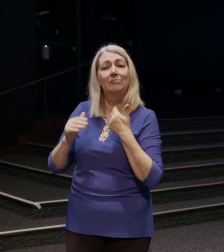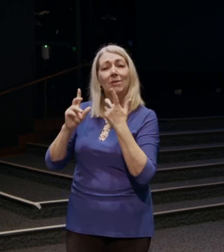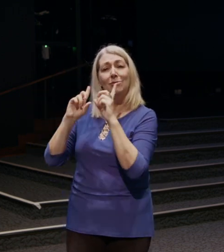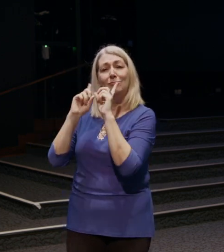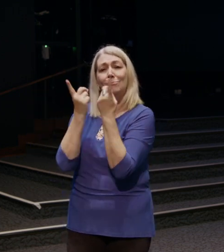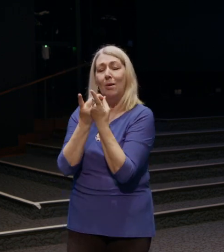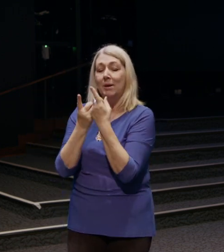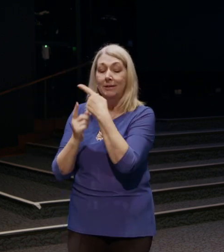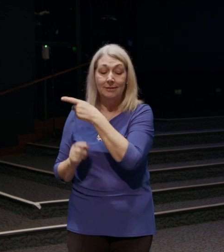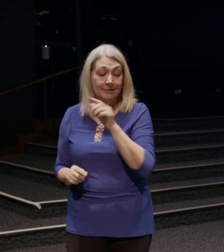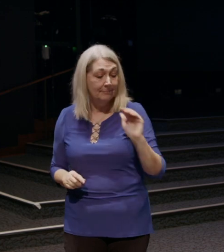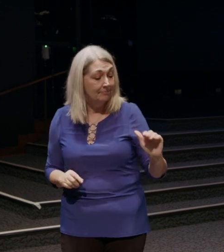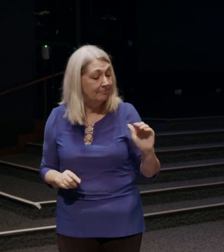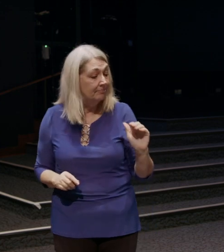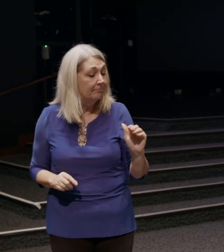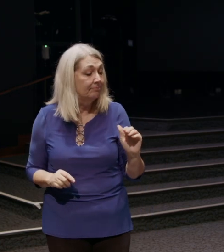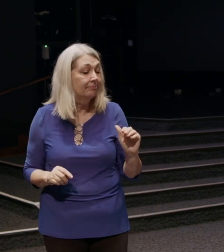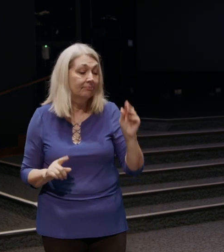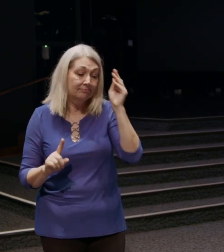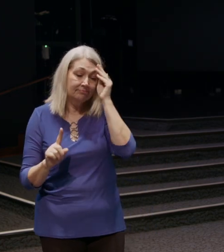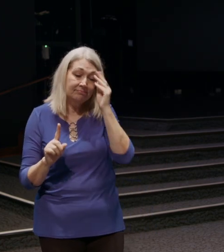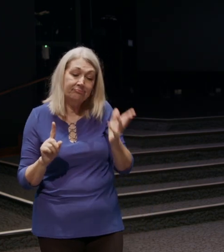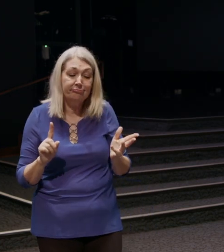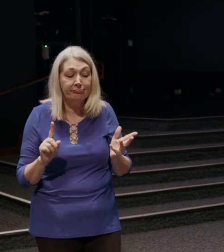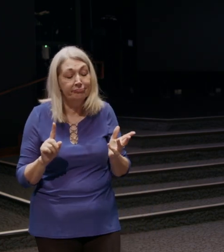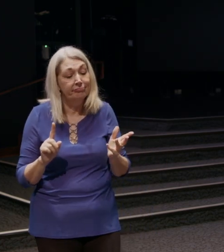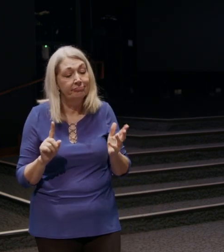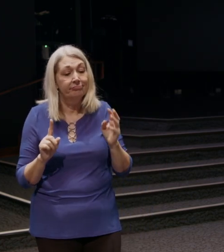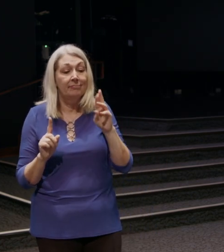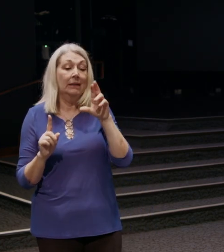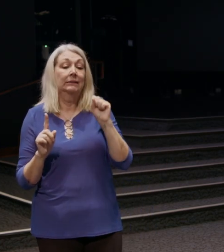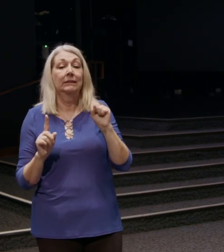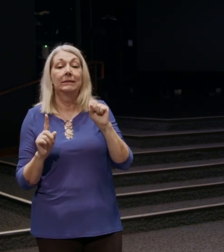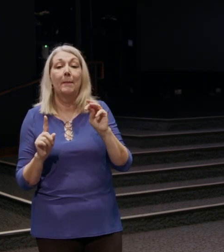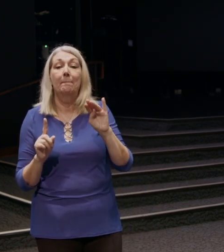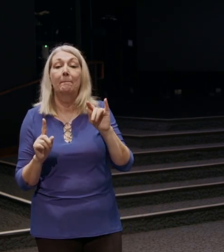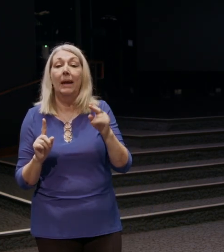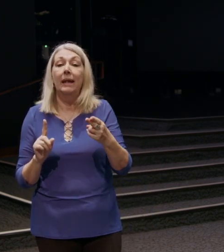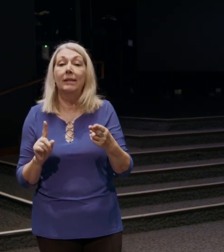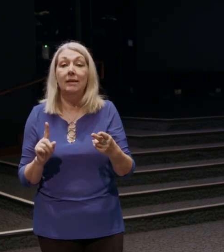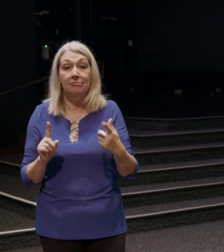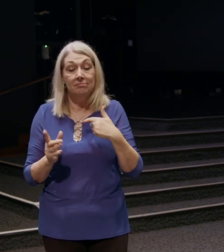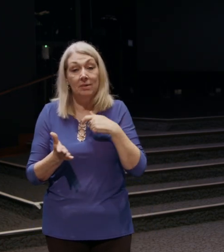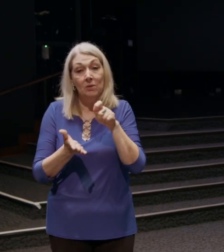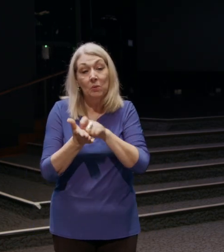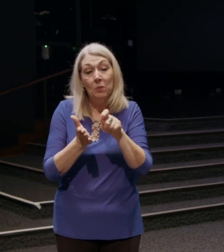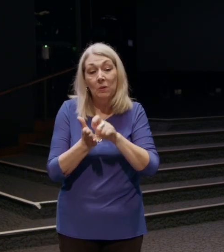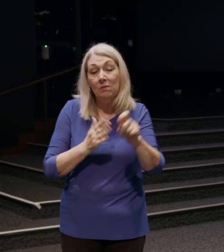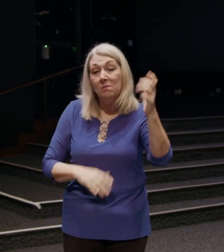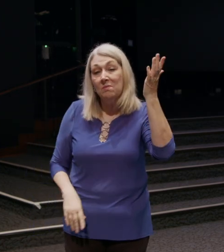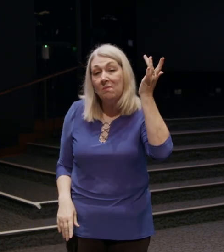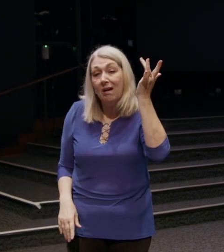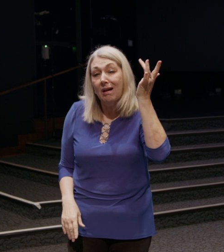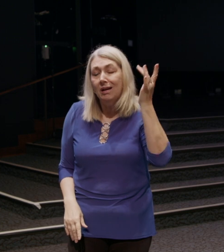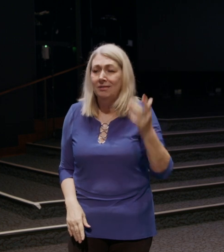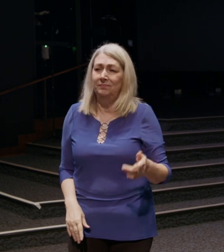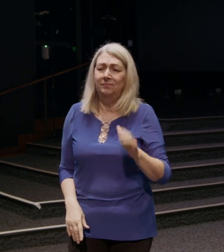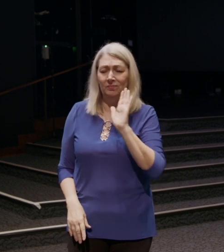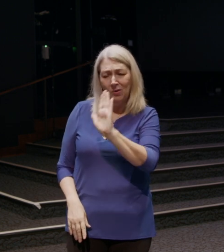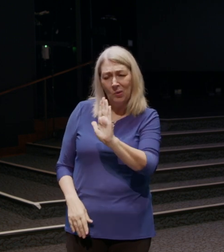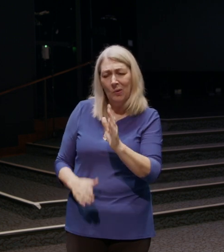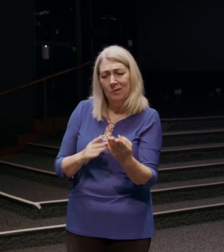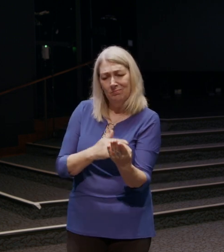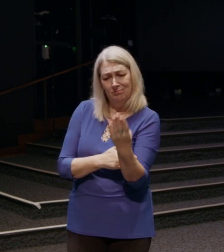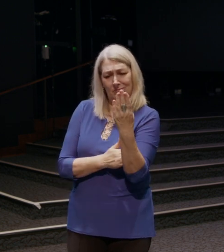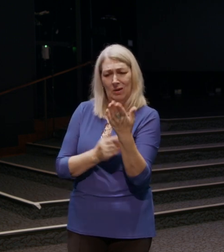that read, Dear Mrs. Smith, I'm writing in response to this morning's request